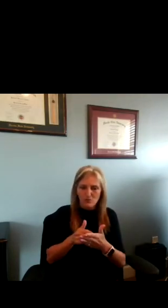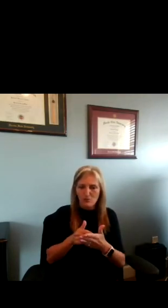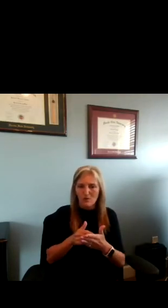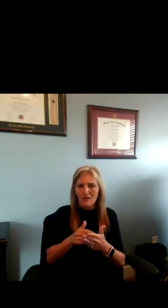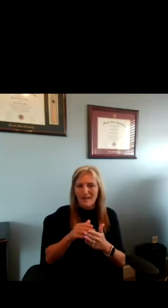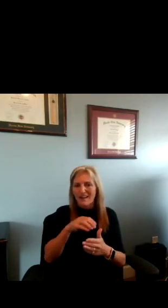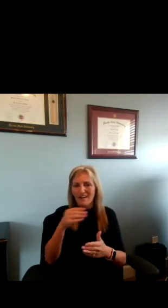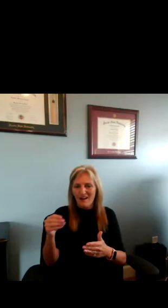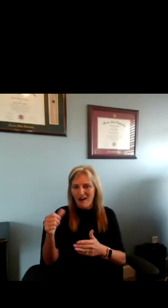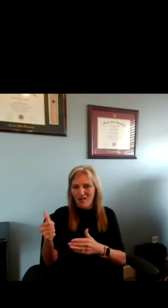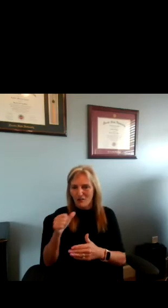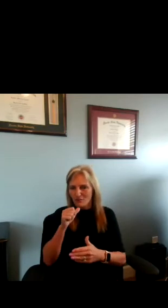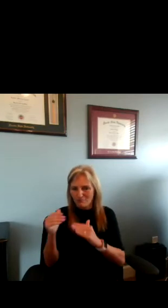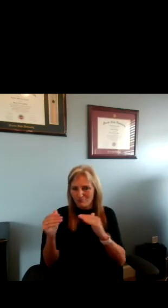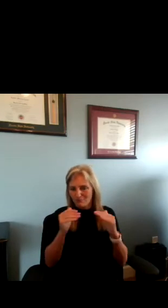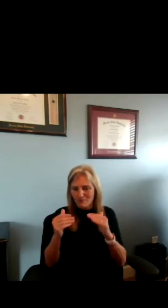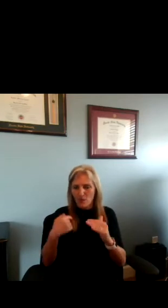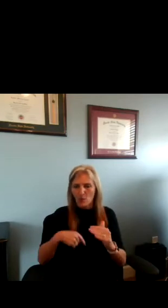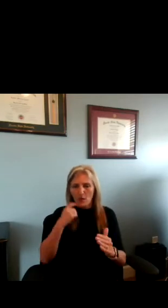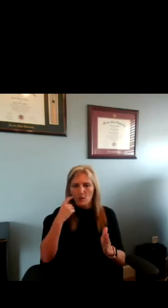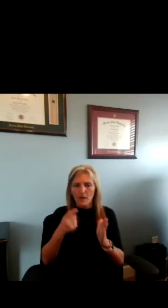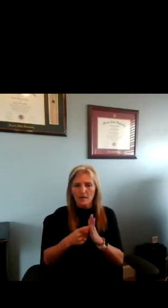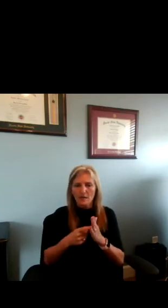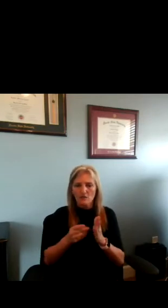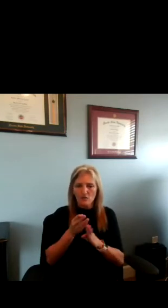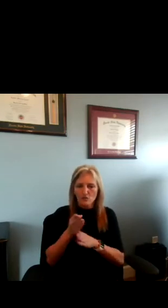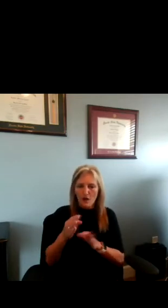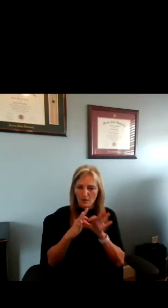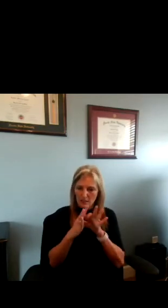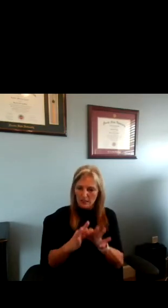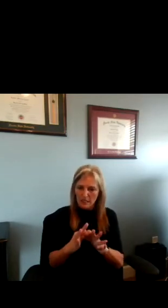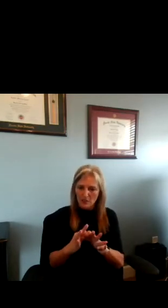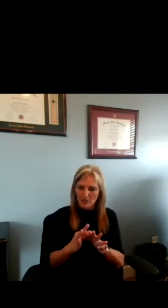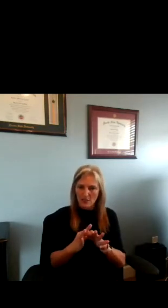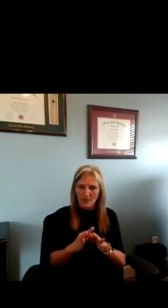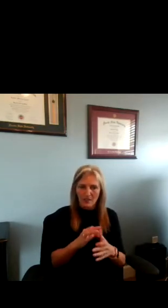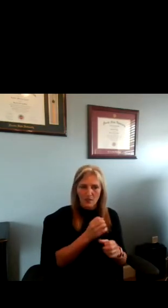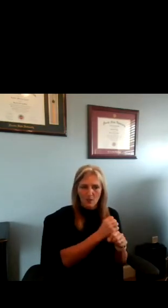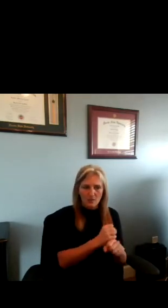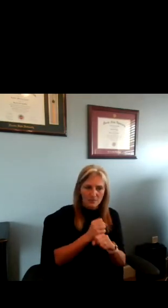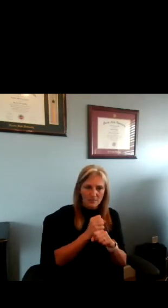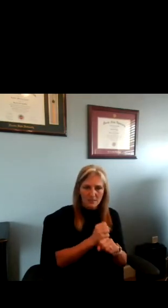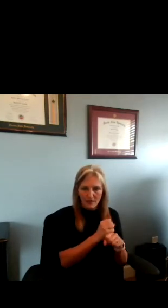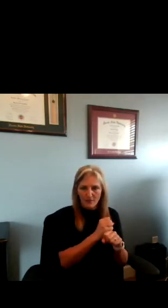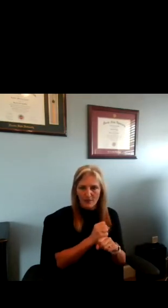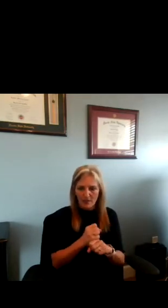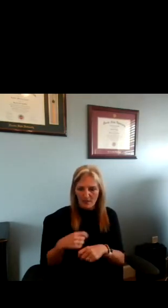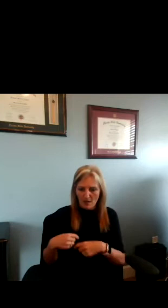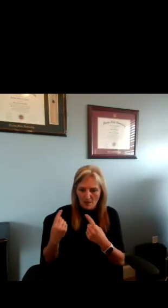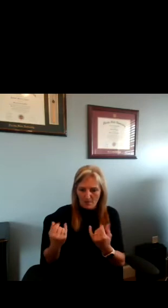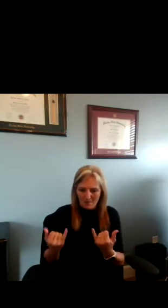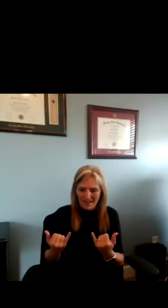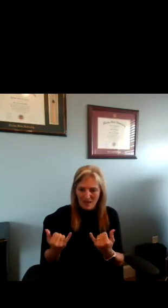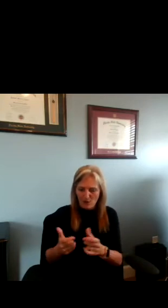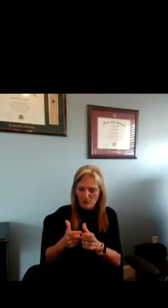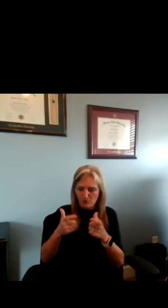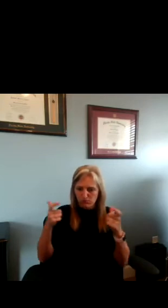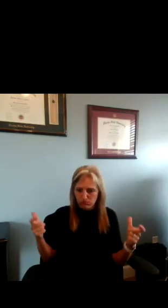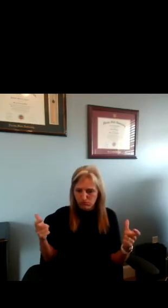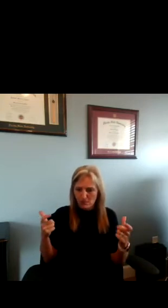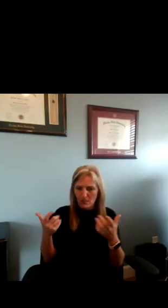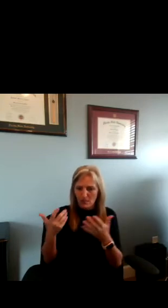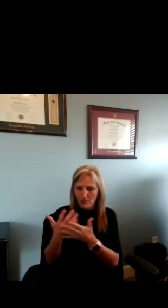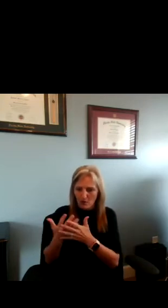We recognize the direct connection that links slavery to current day mass incarceration